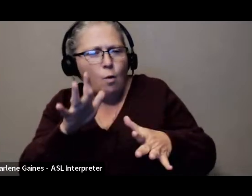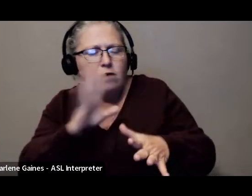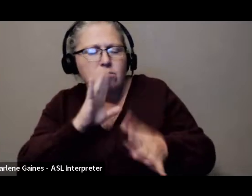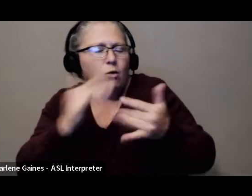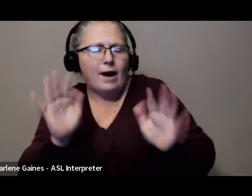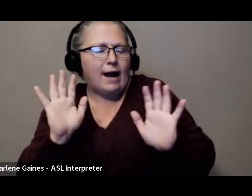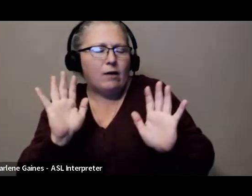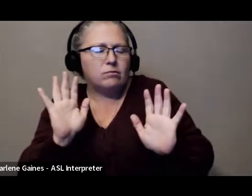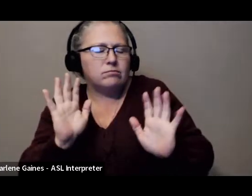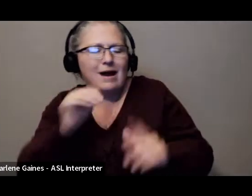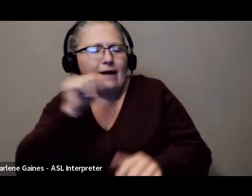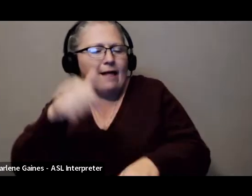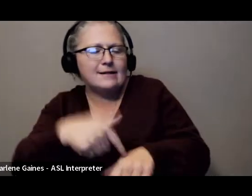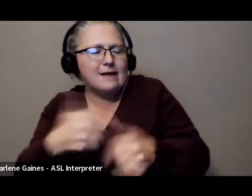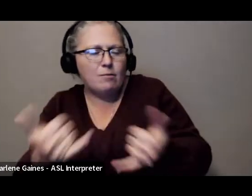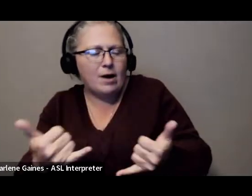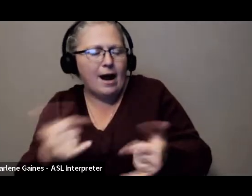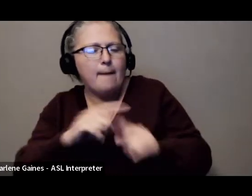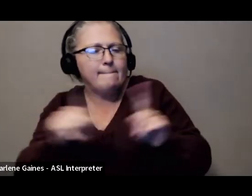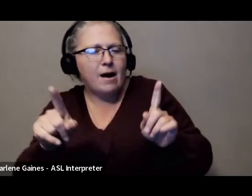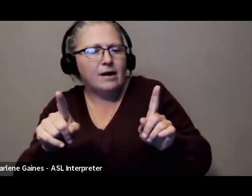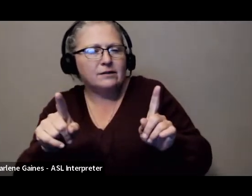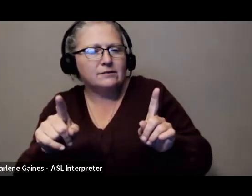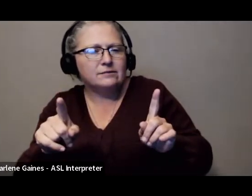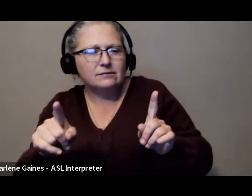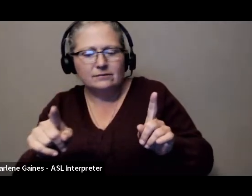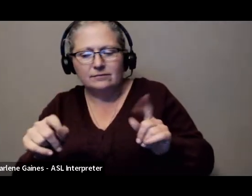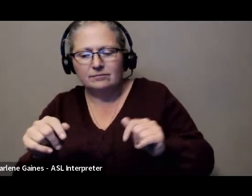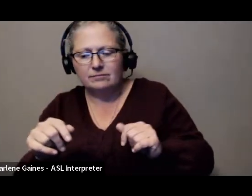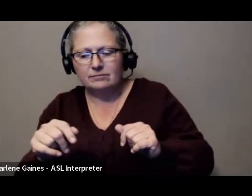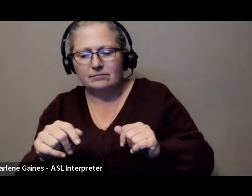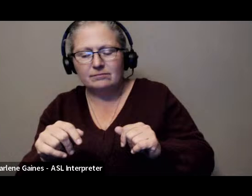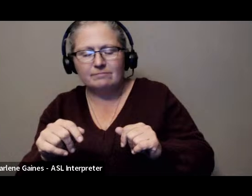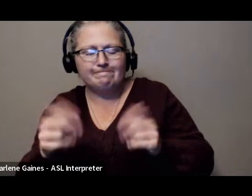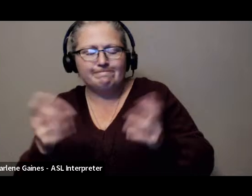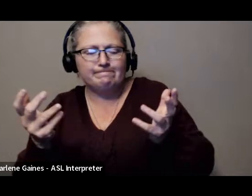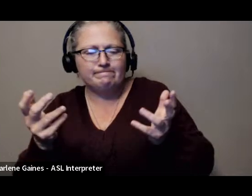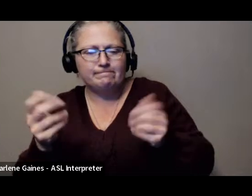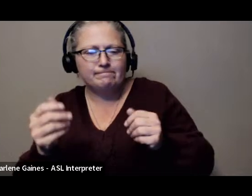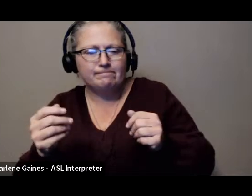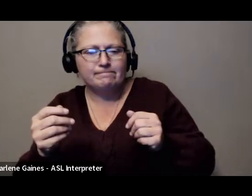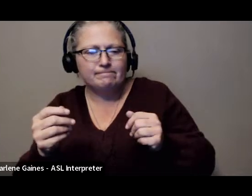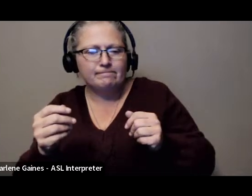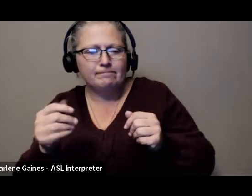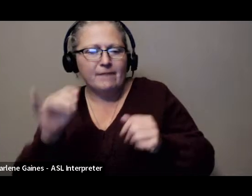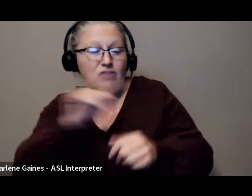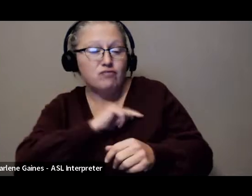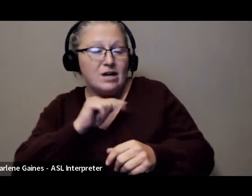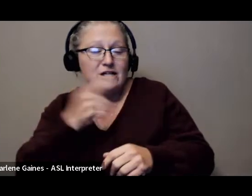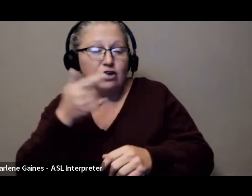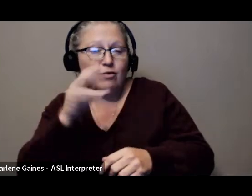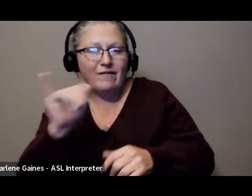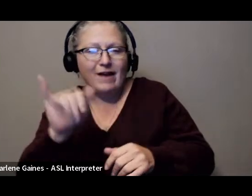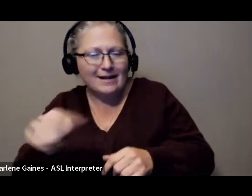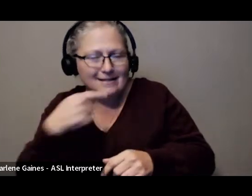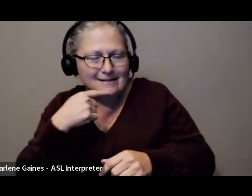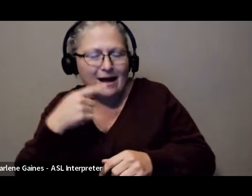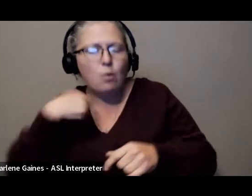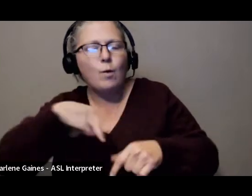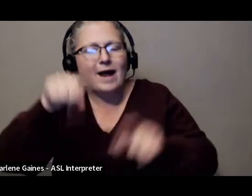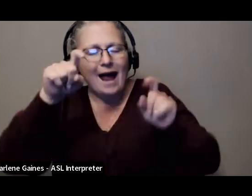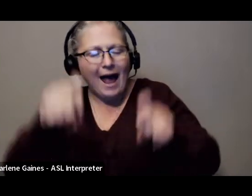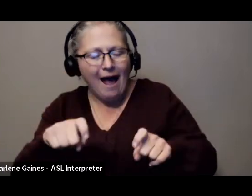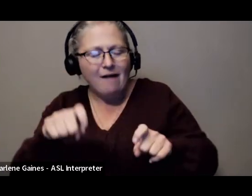right now. Yeah, sure. It's not the time. Yeah. But it's just like Trustee Griffin said, we have